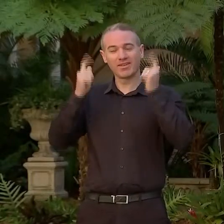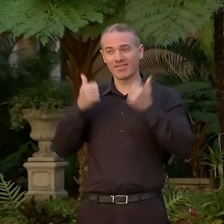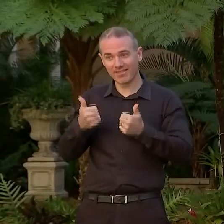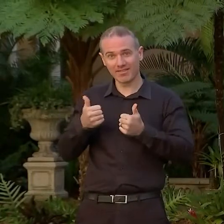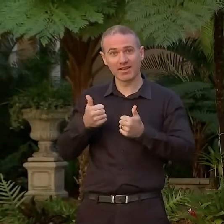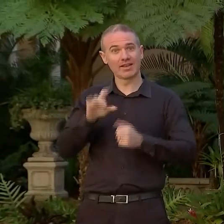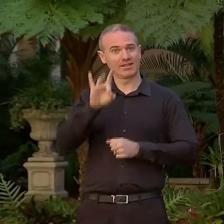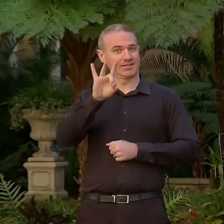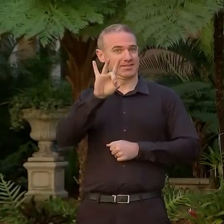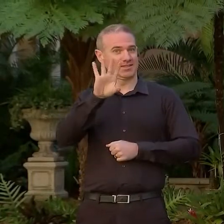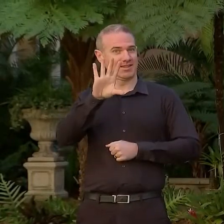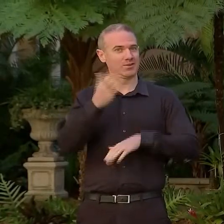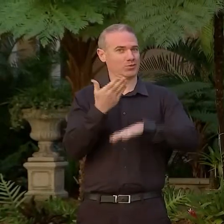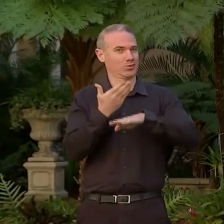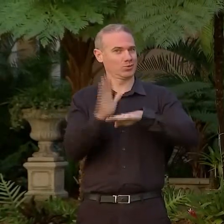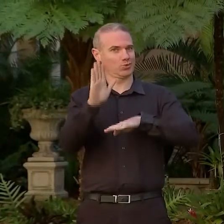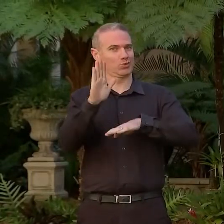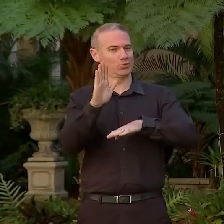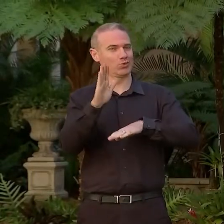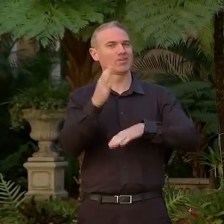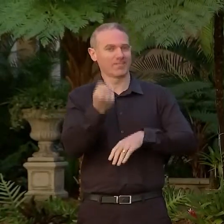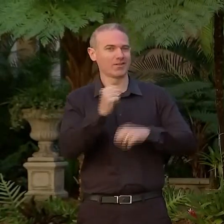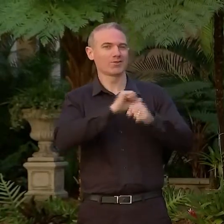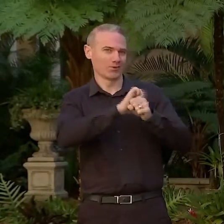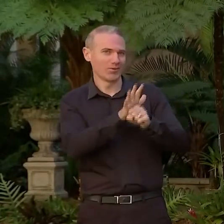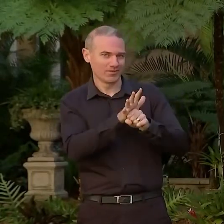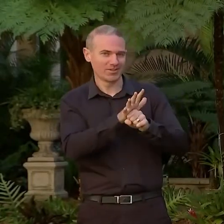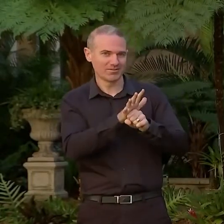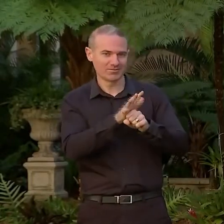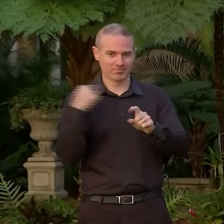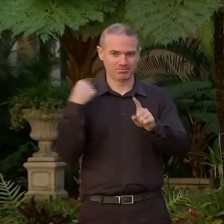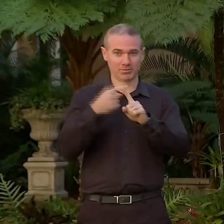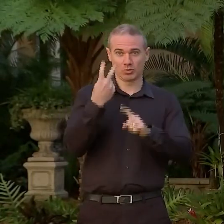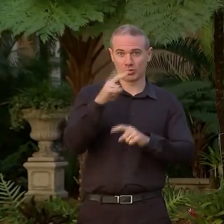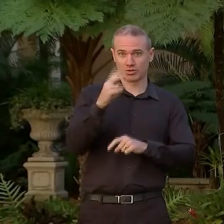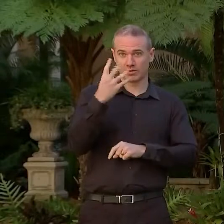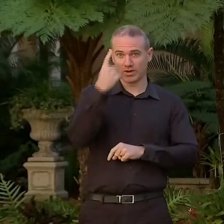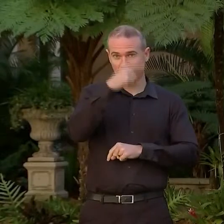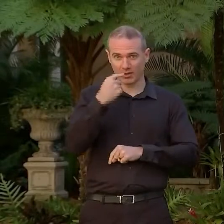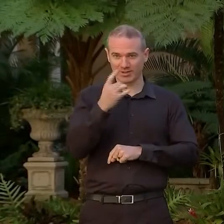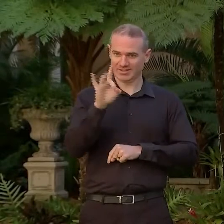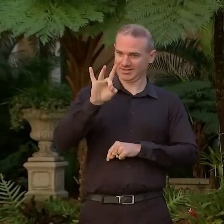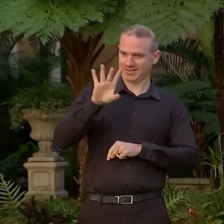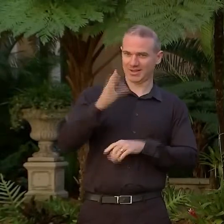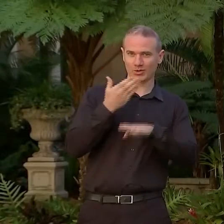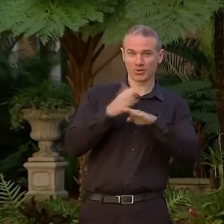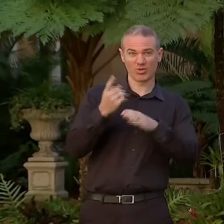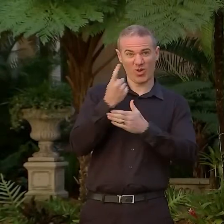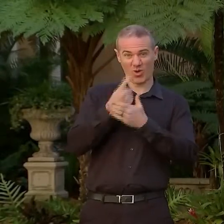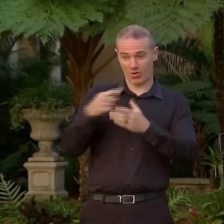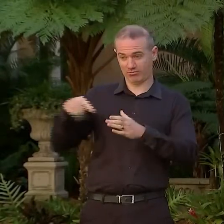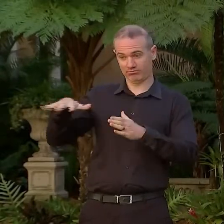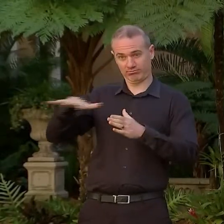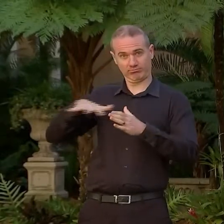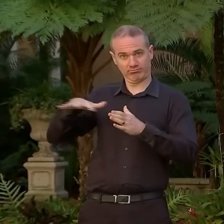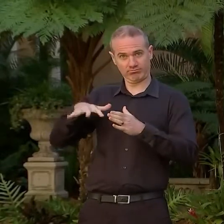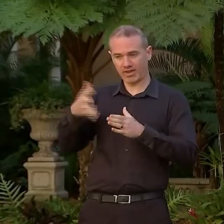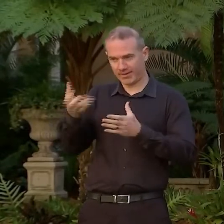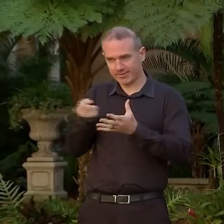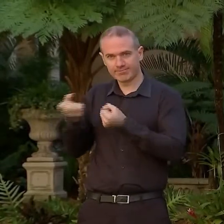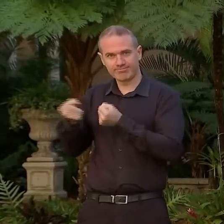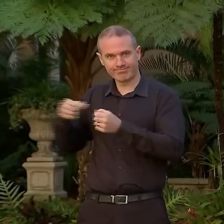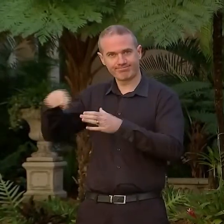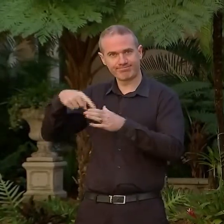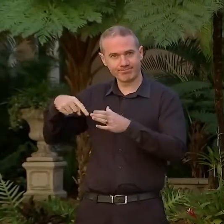10 new cases of COVID-19 in the last 24-hour period. They are all locally acquired and are